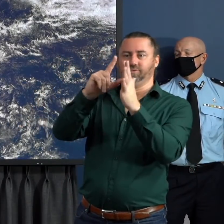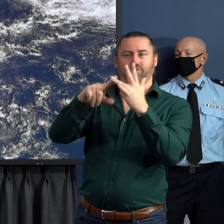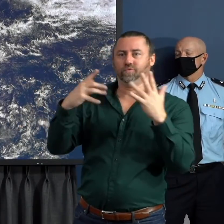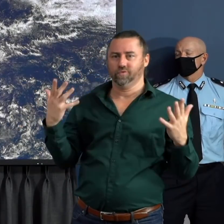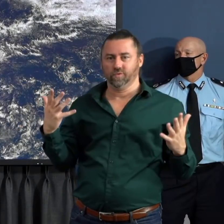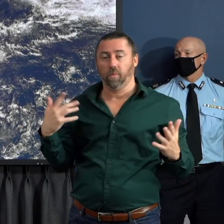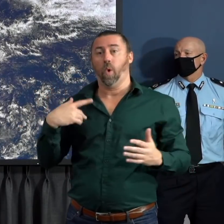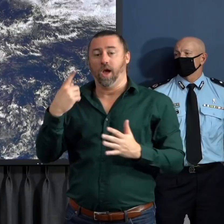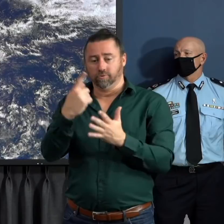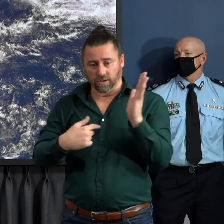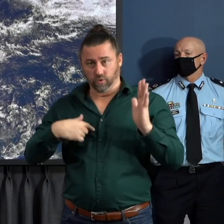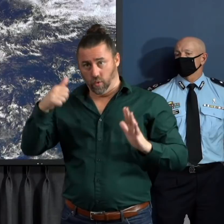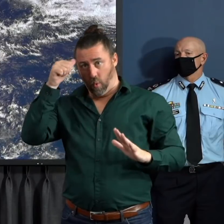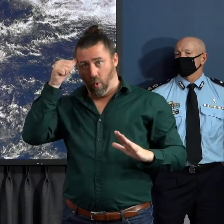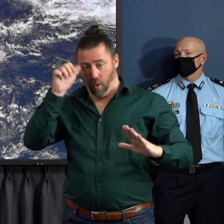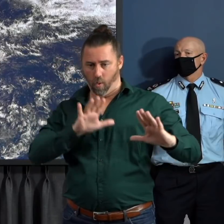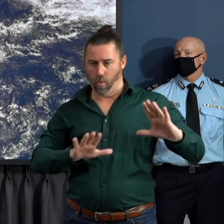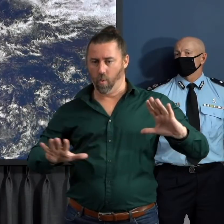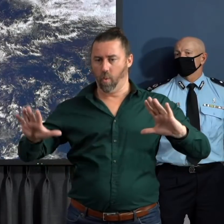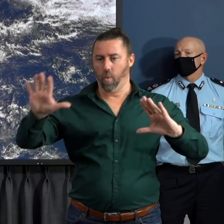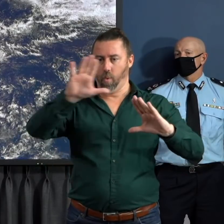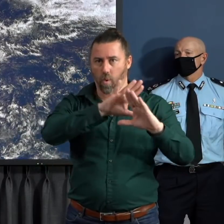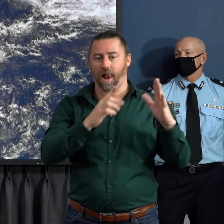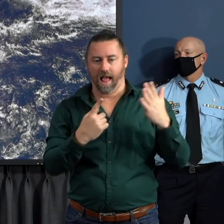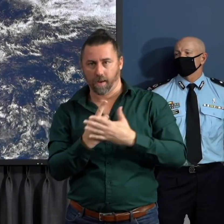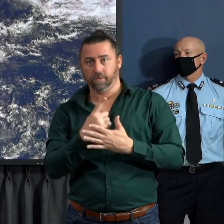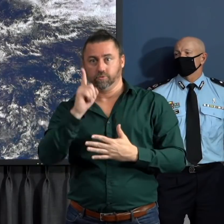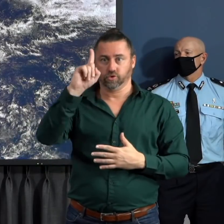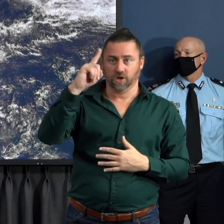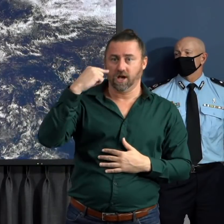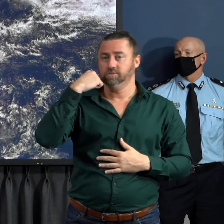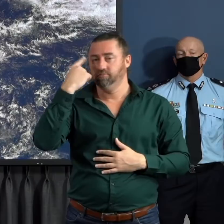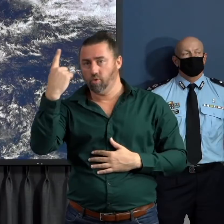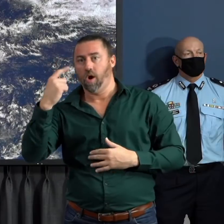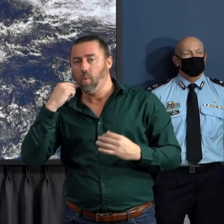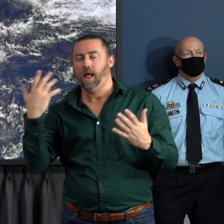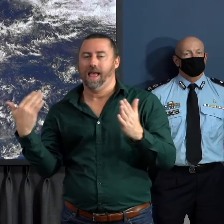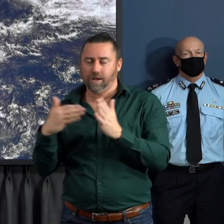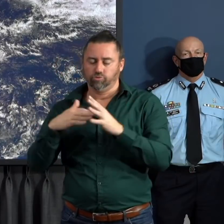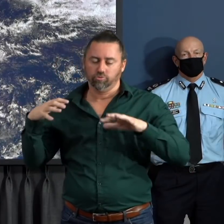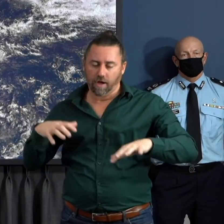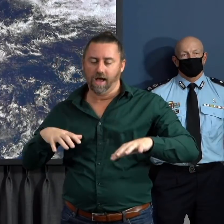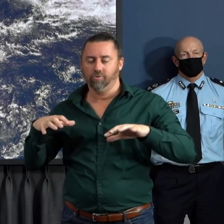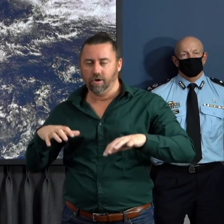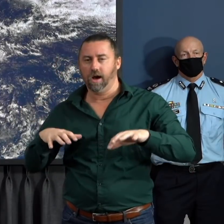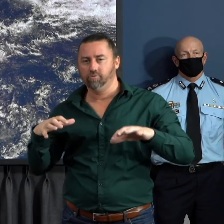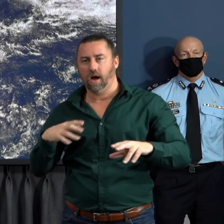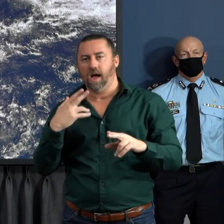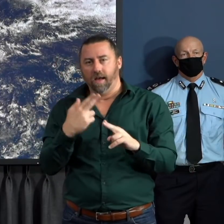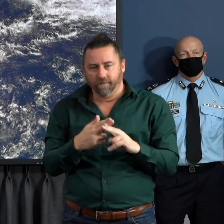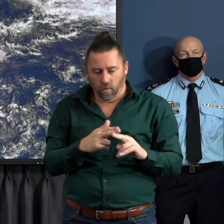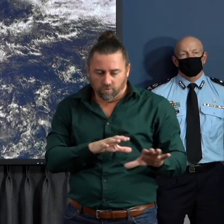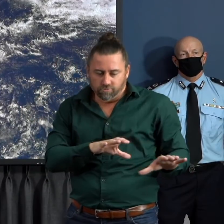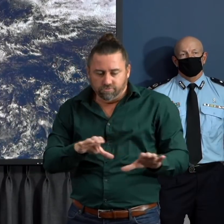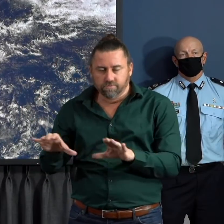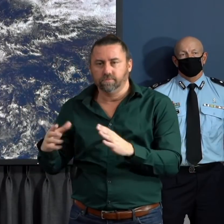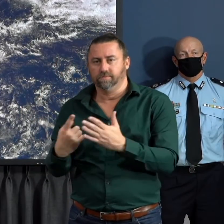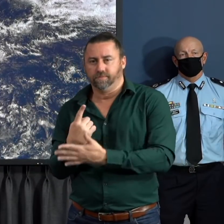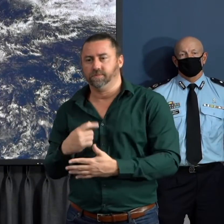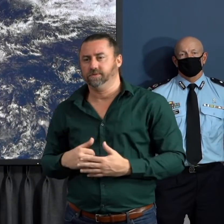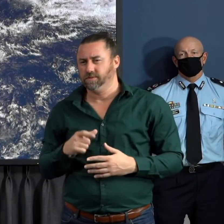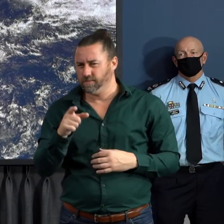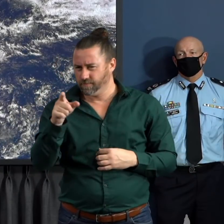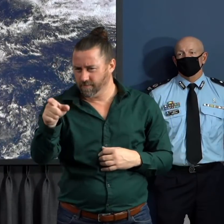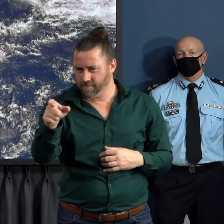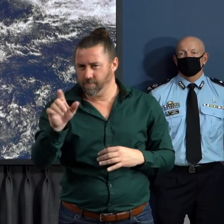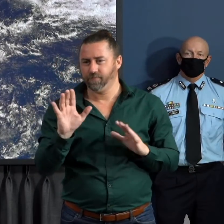we're seeing this event within 24 hours, 48 hours, what exactly does that mean for specific areas of southeast Queensland? So can you